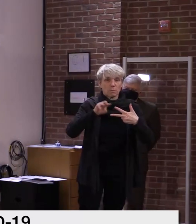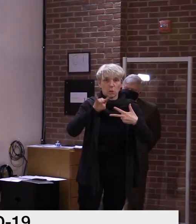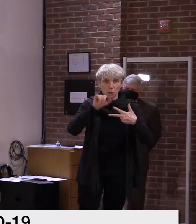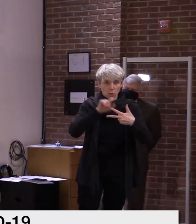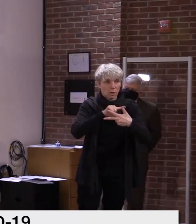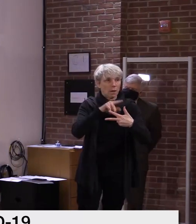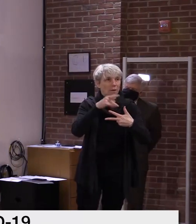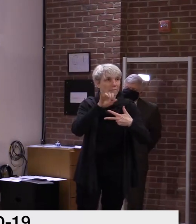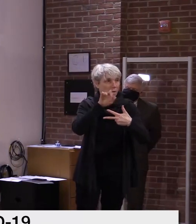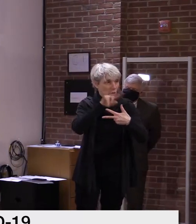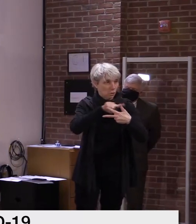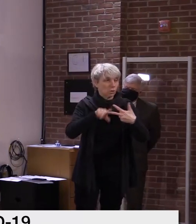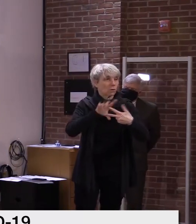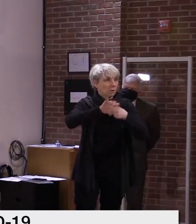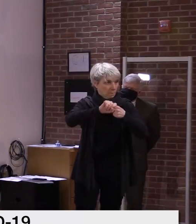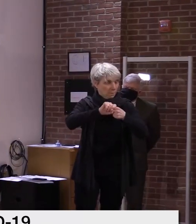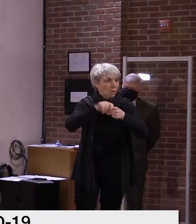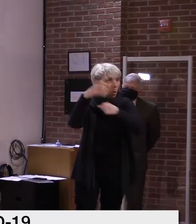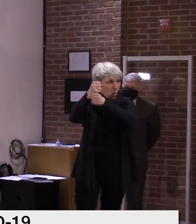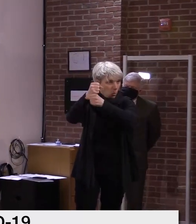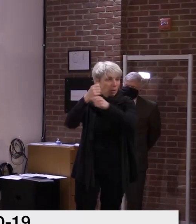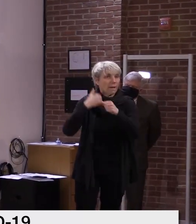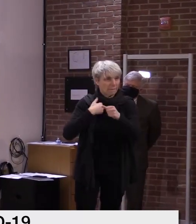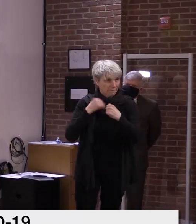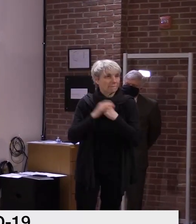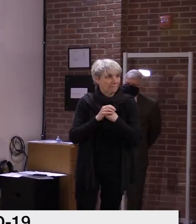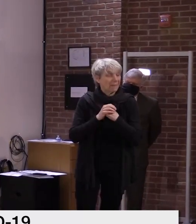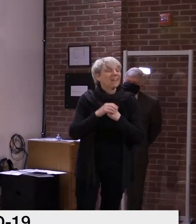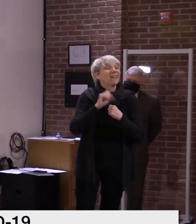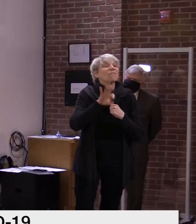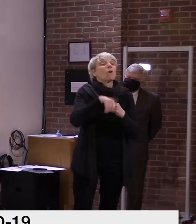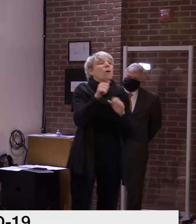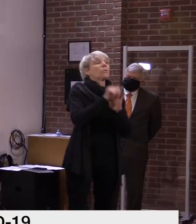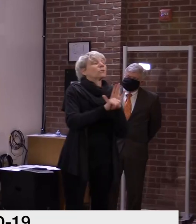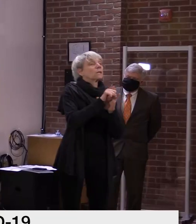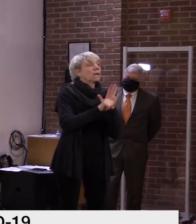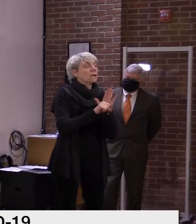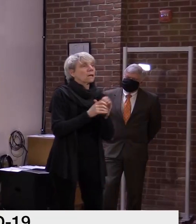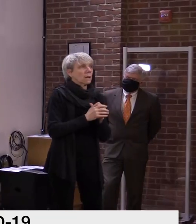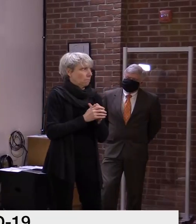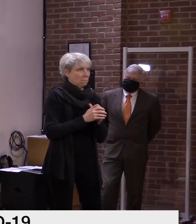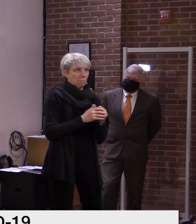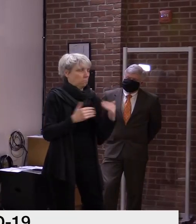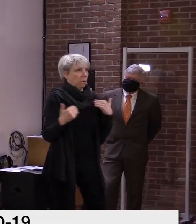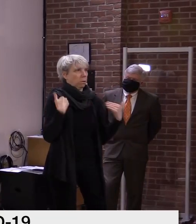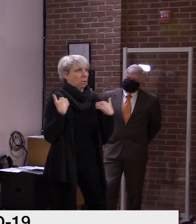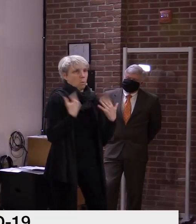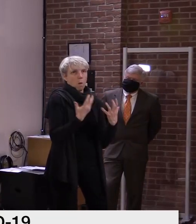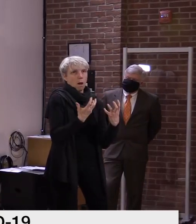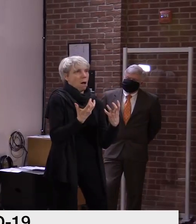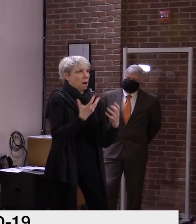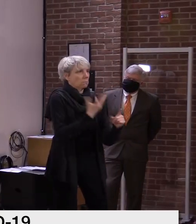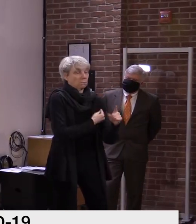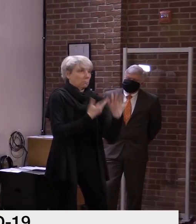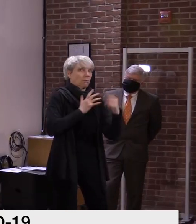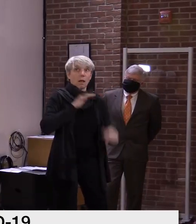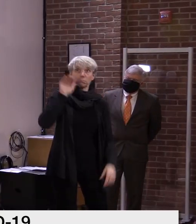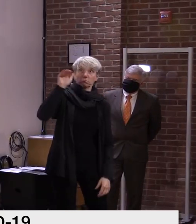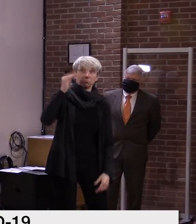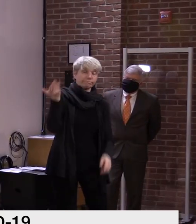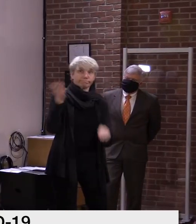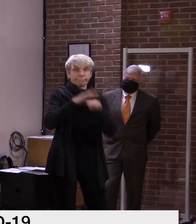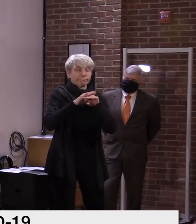pool. And then another state who is seeing that they have more demand can request that up